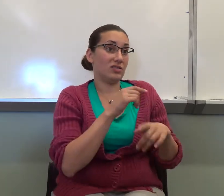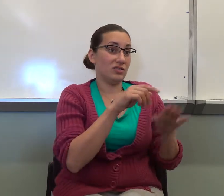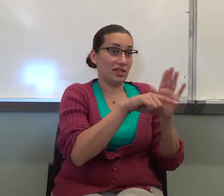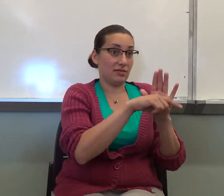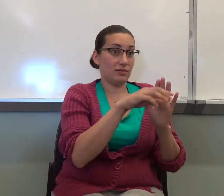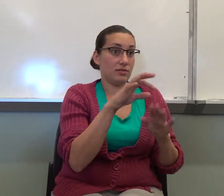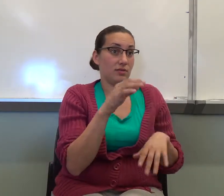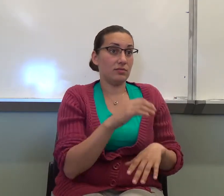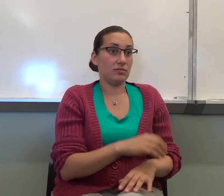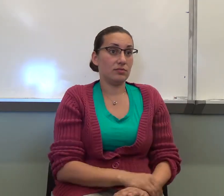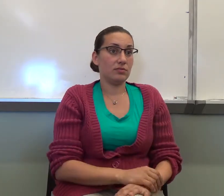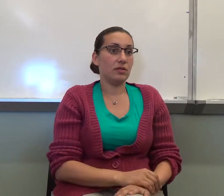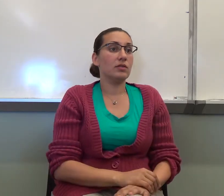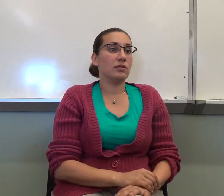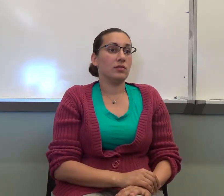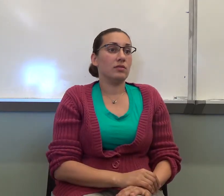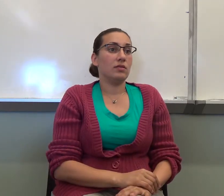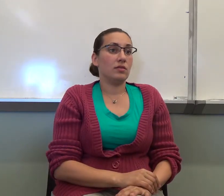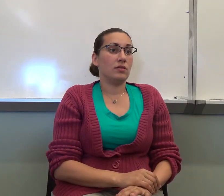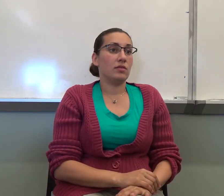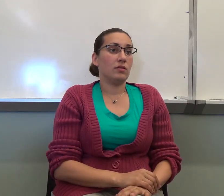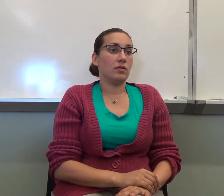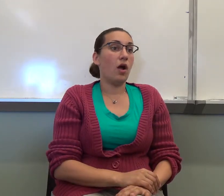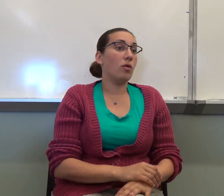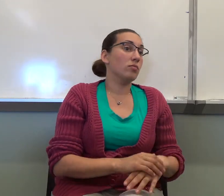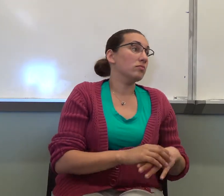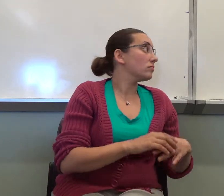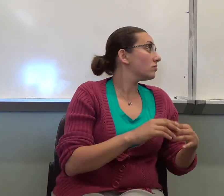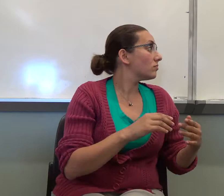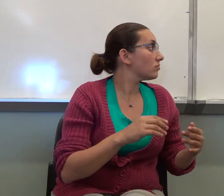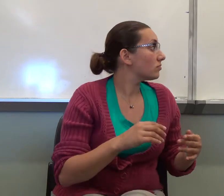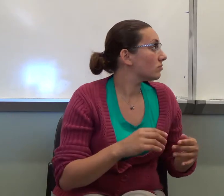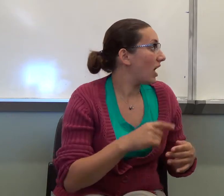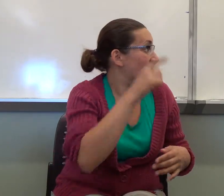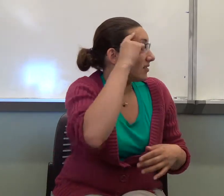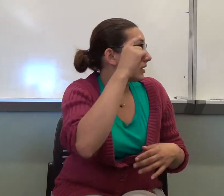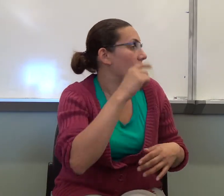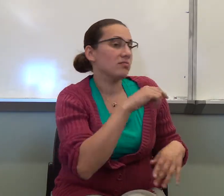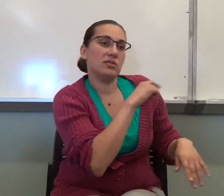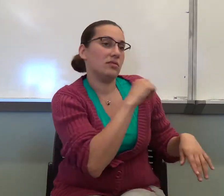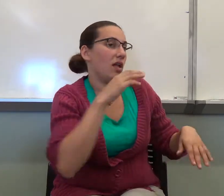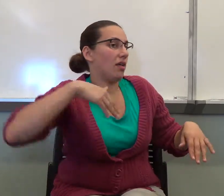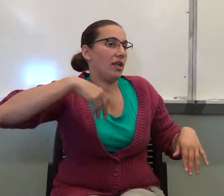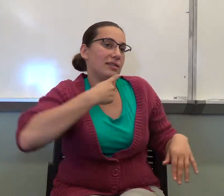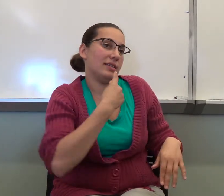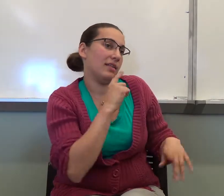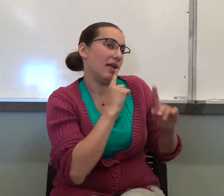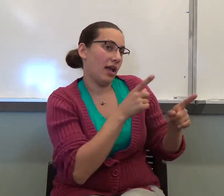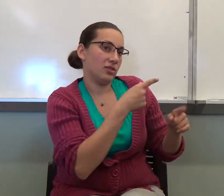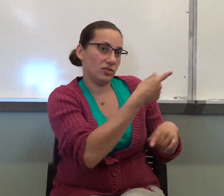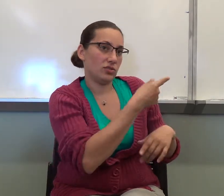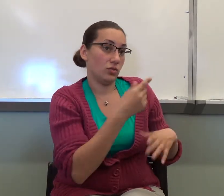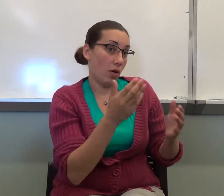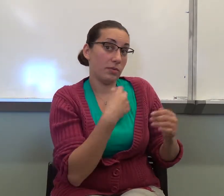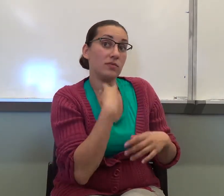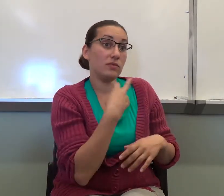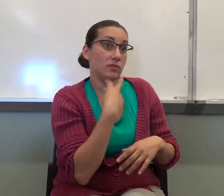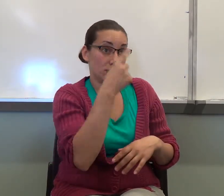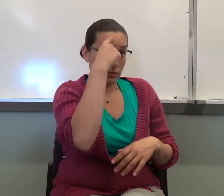on minus 15. Then you add four more of these things. Then, now maybe, right there, the coefficient